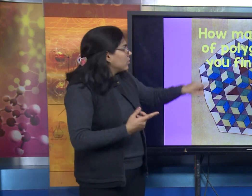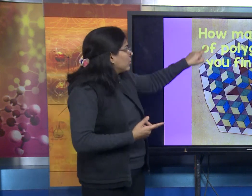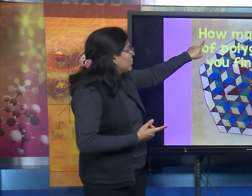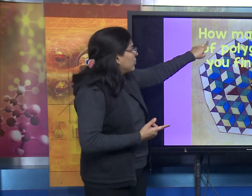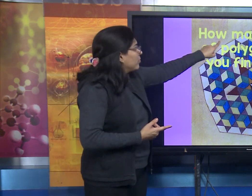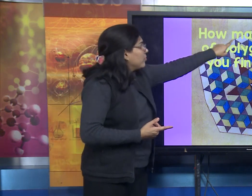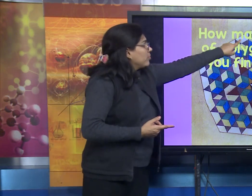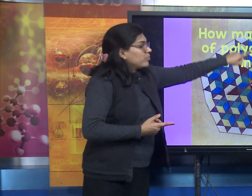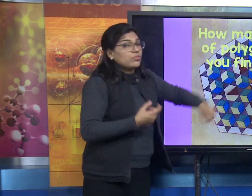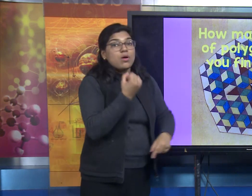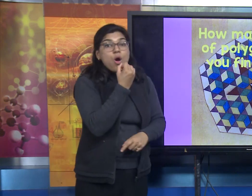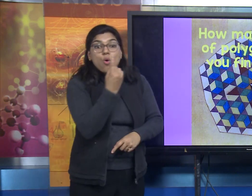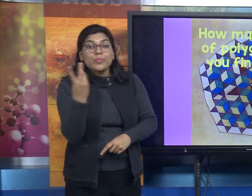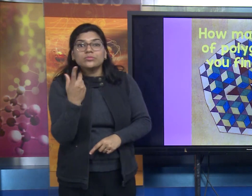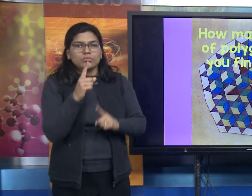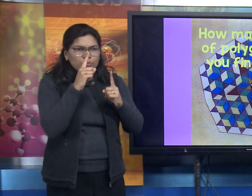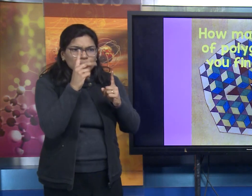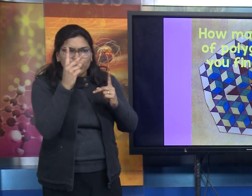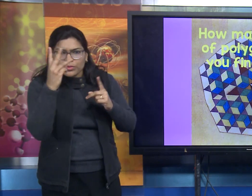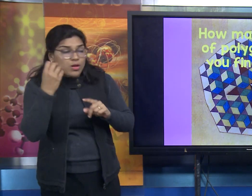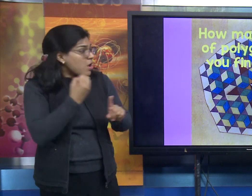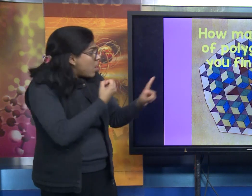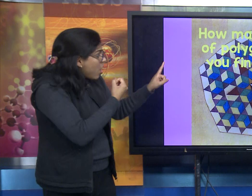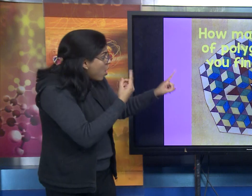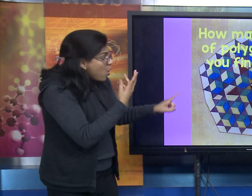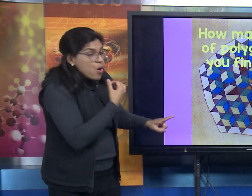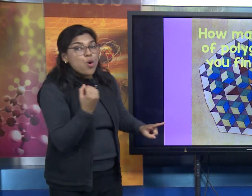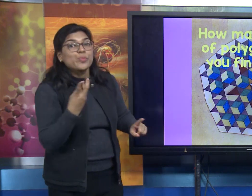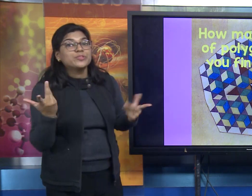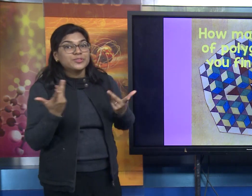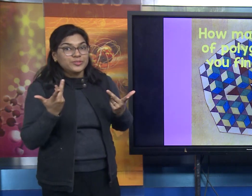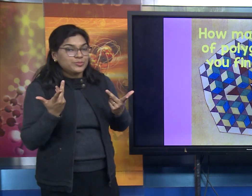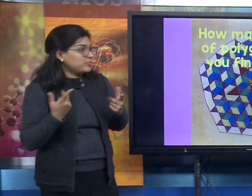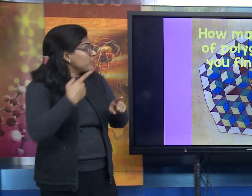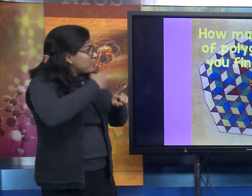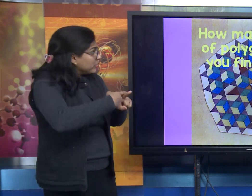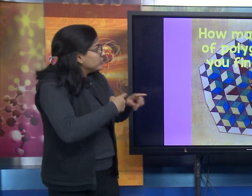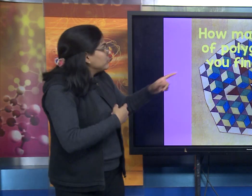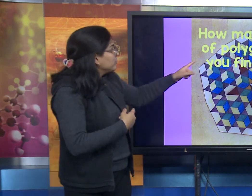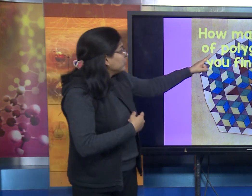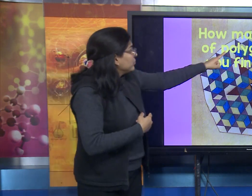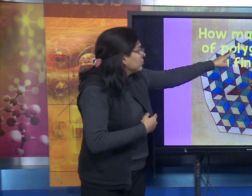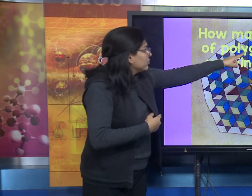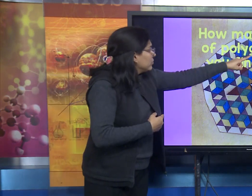And this question says, how many types of polygons can you find?